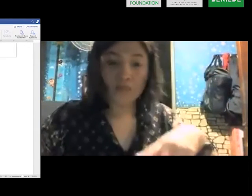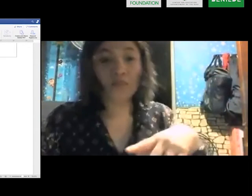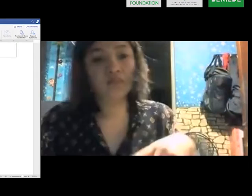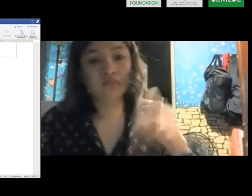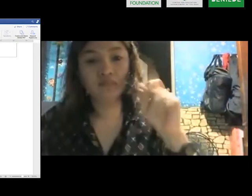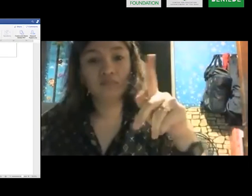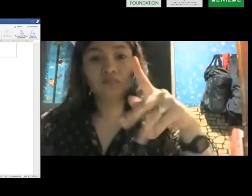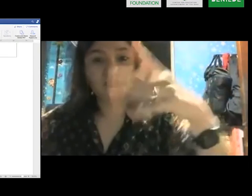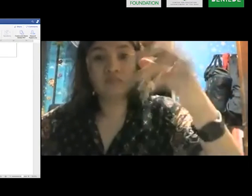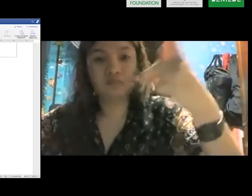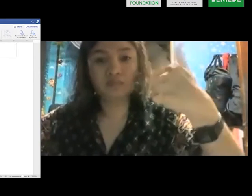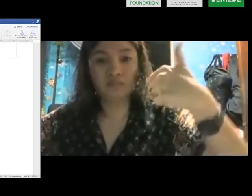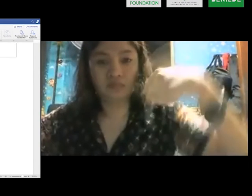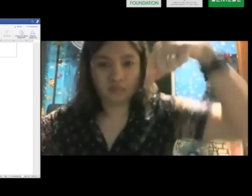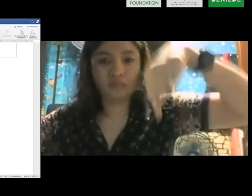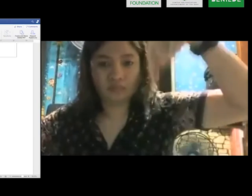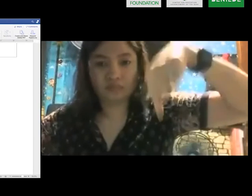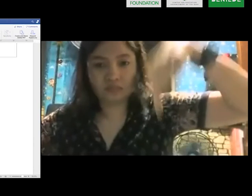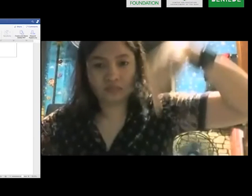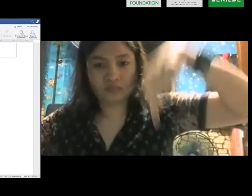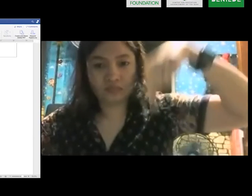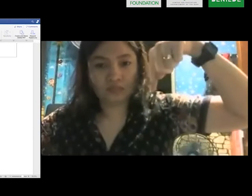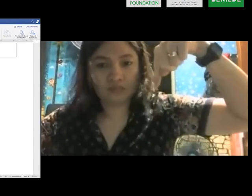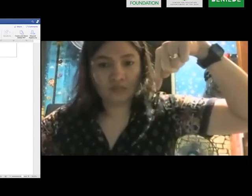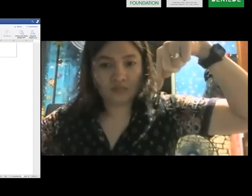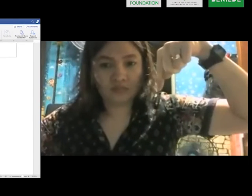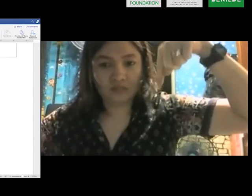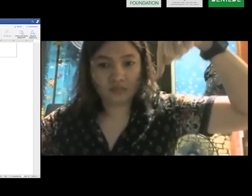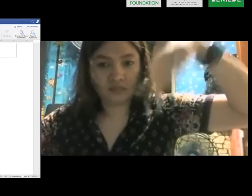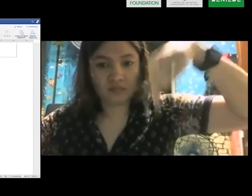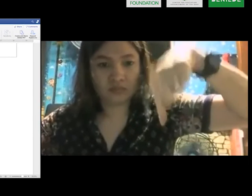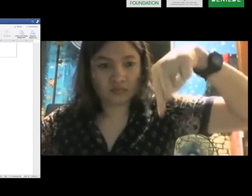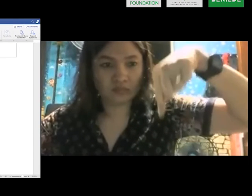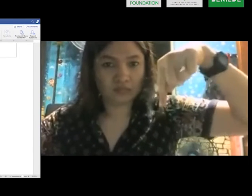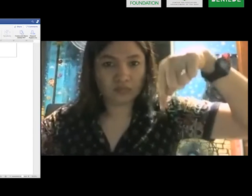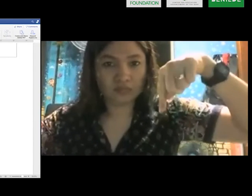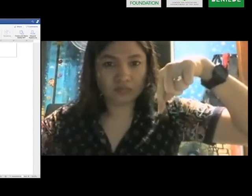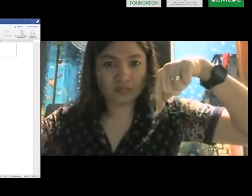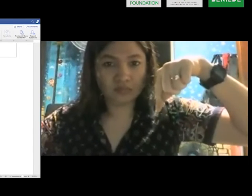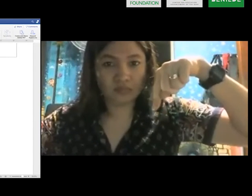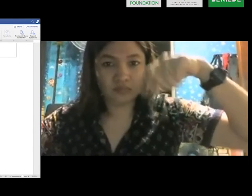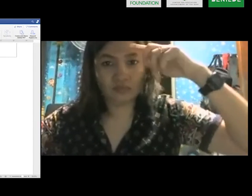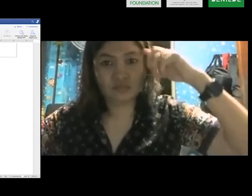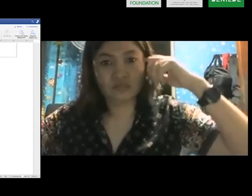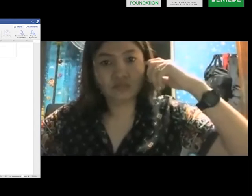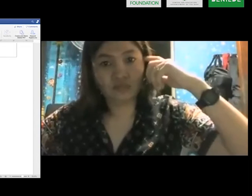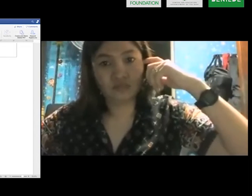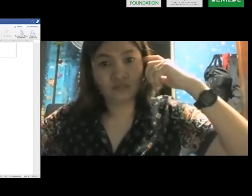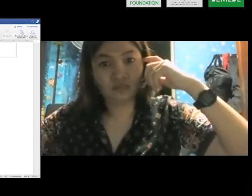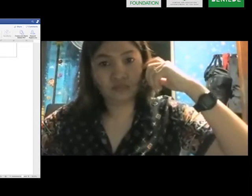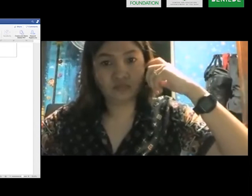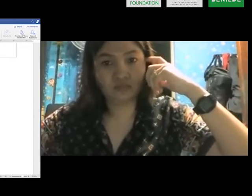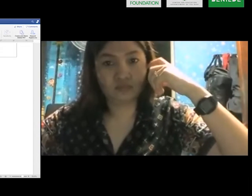Are we leaving this? I see people saying we're leaving it. Okay, let's go down a bit.